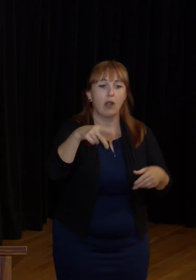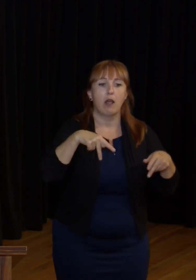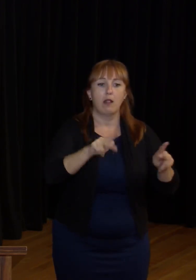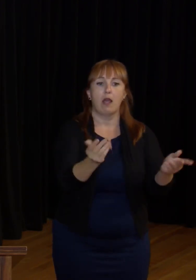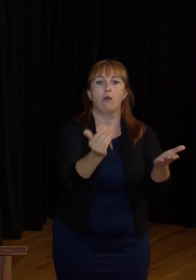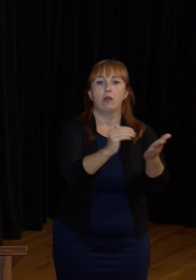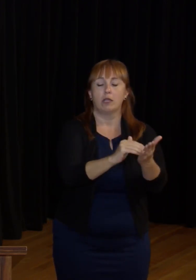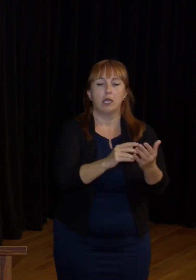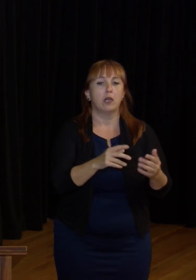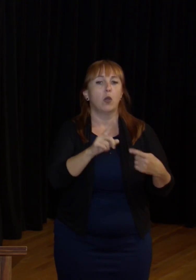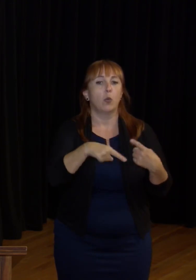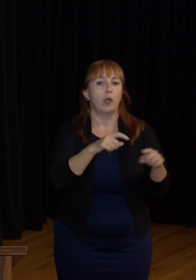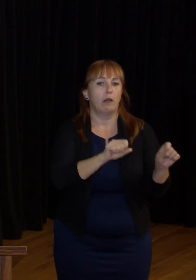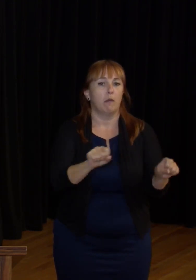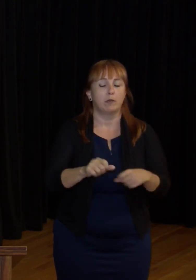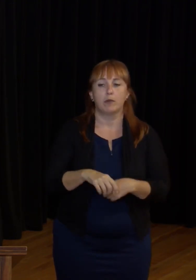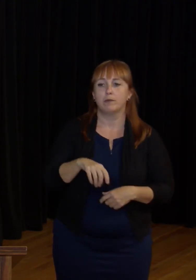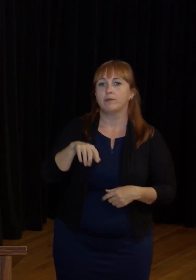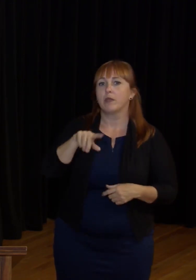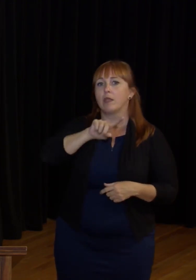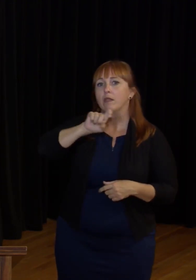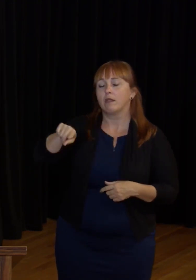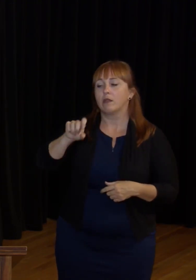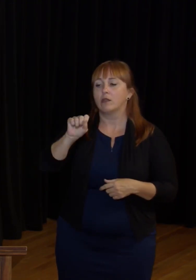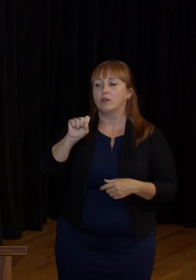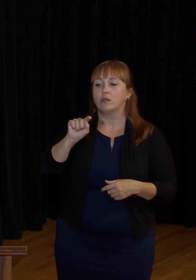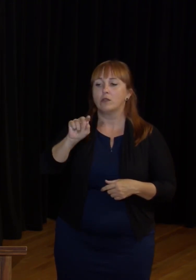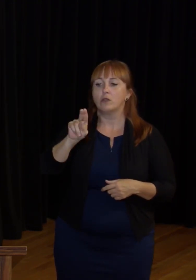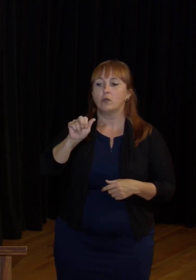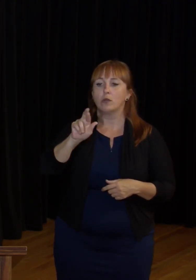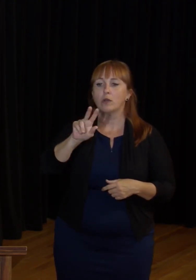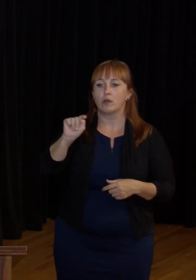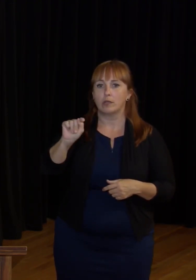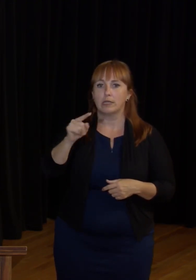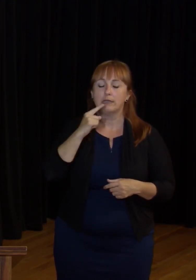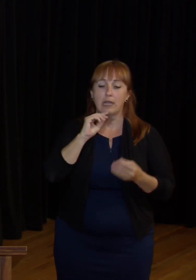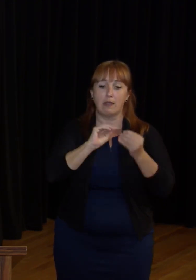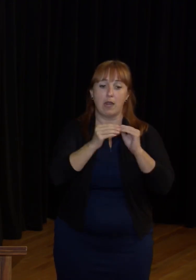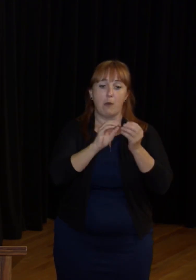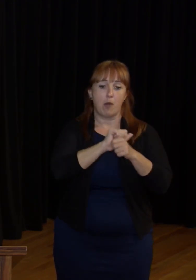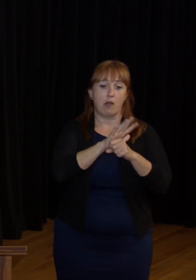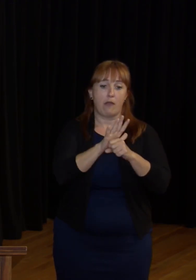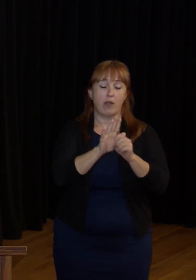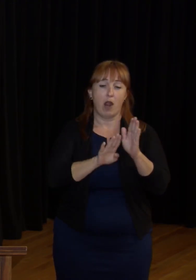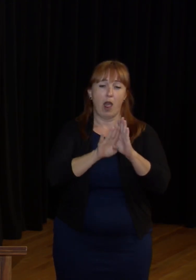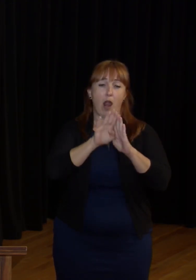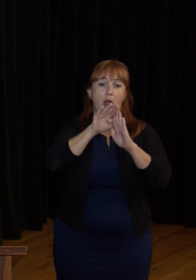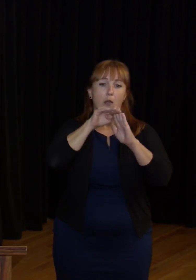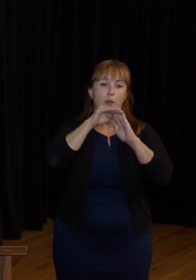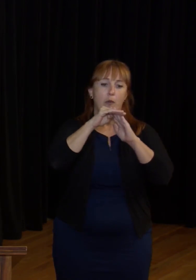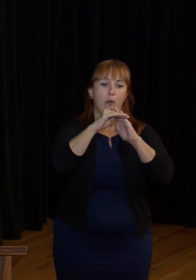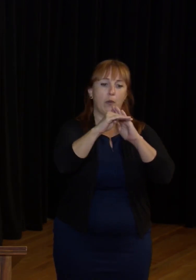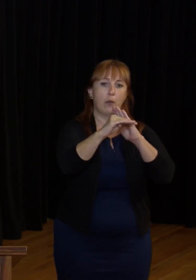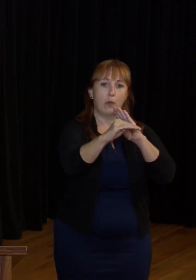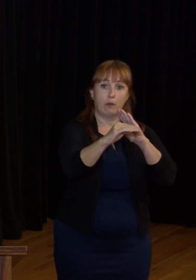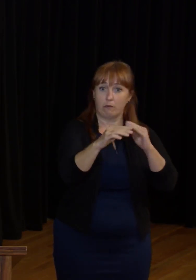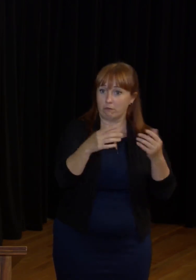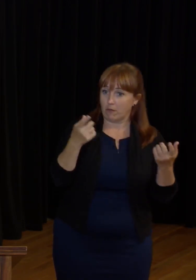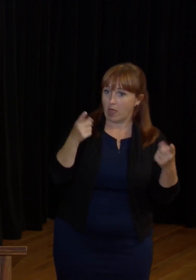that. Another one from Stuart Yurton. There's been discussion that the cases are plateauing in Hawaii. Do you think that could